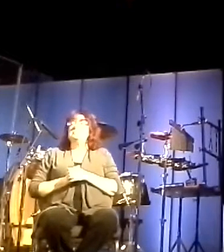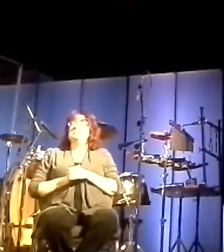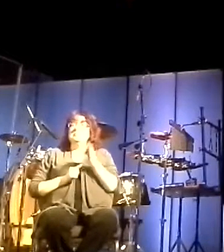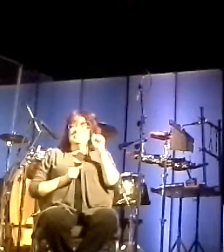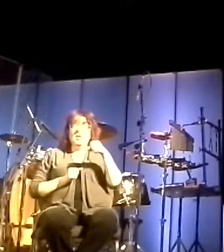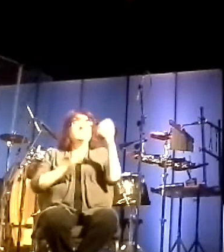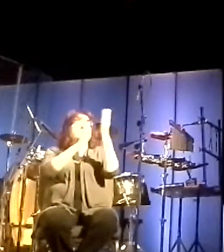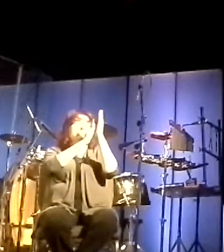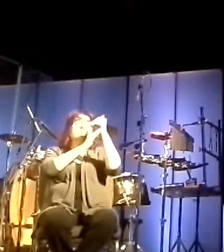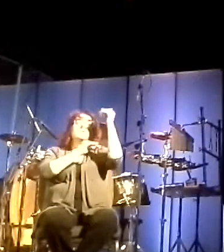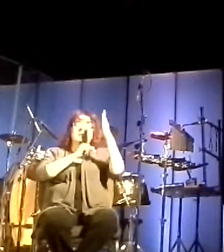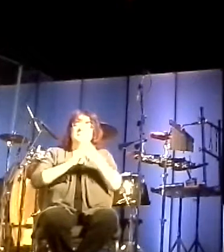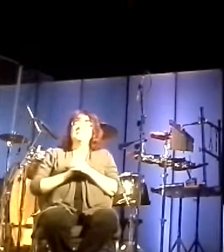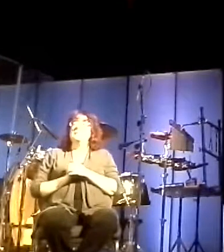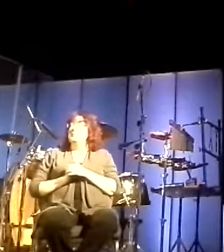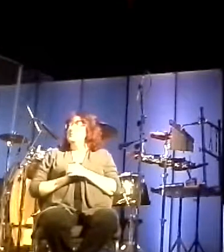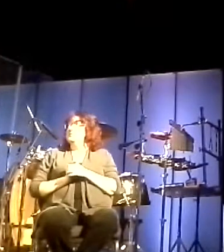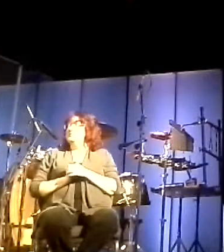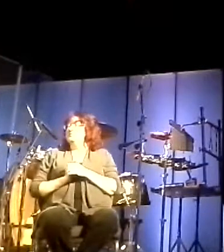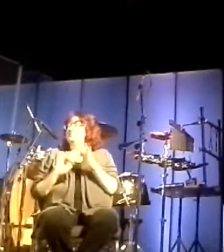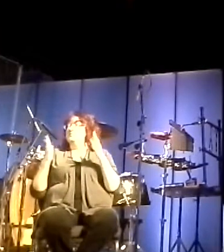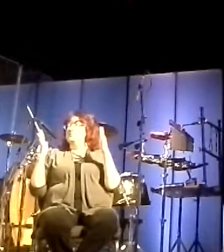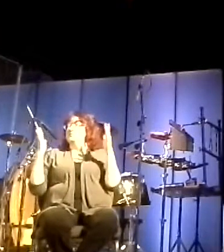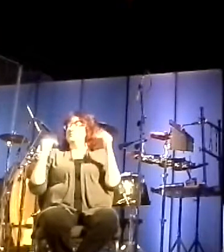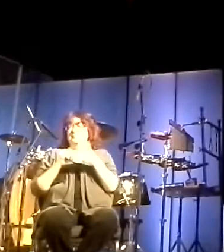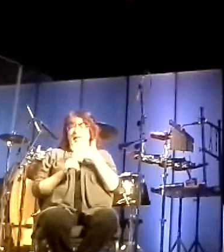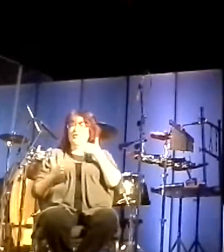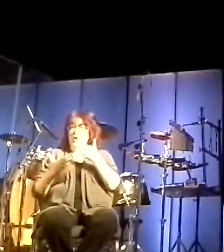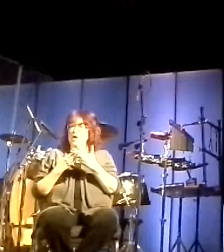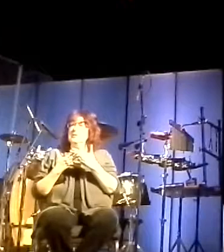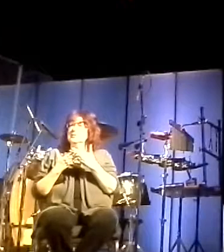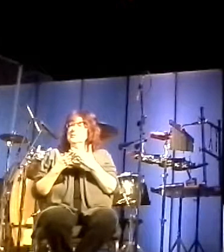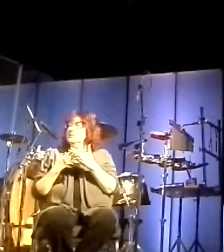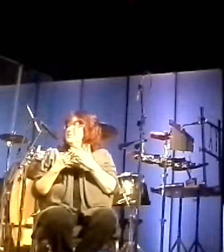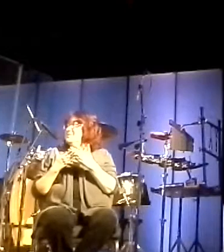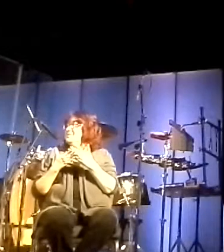Yeah, you've got a hand for that. That's good!